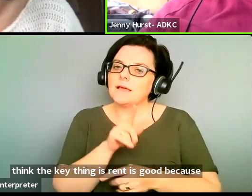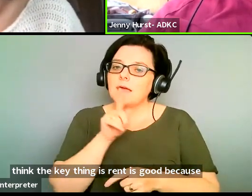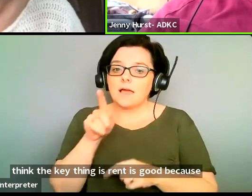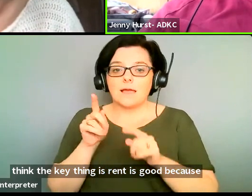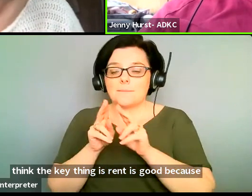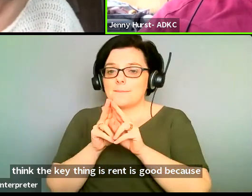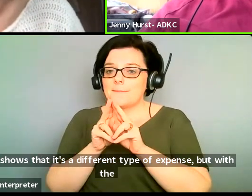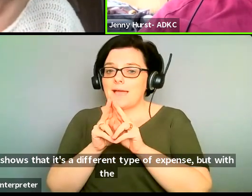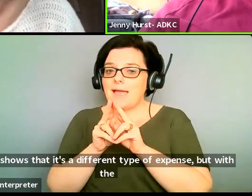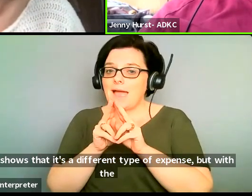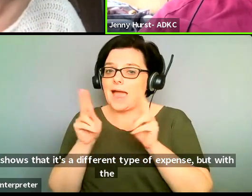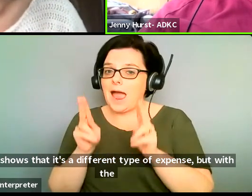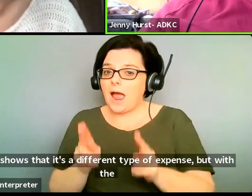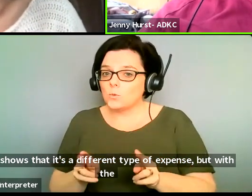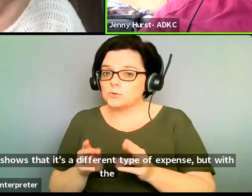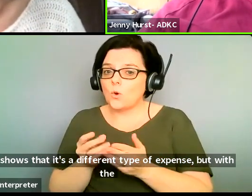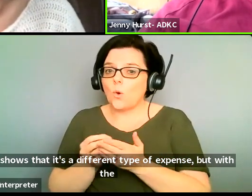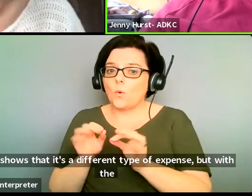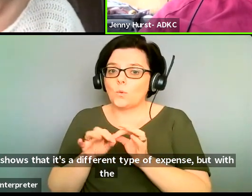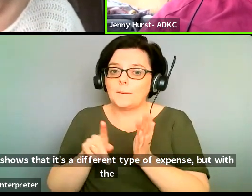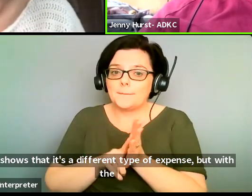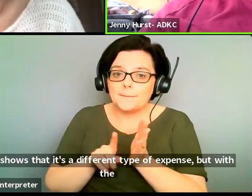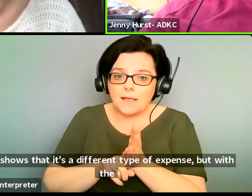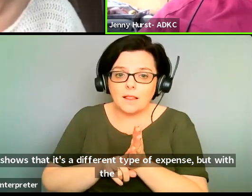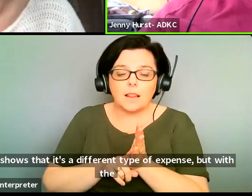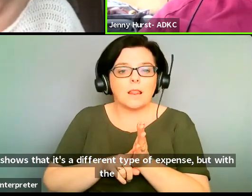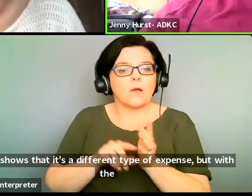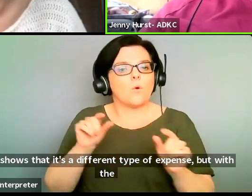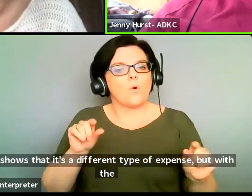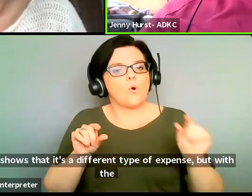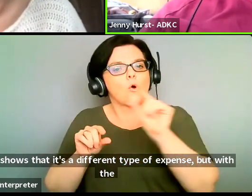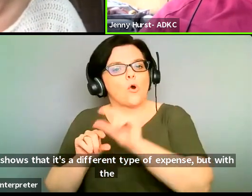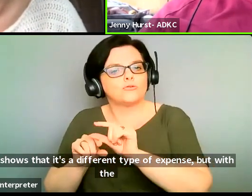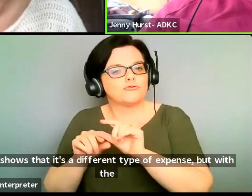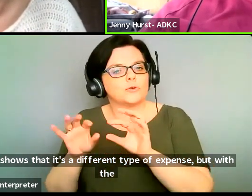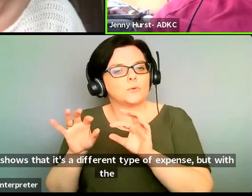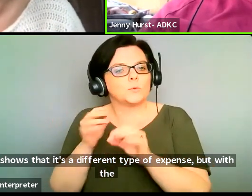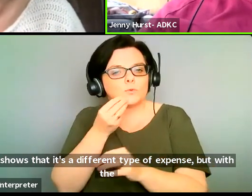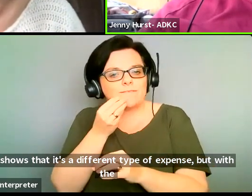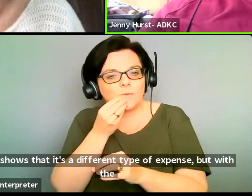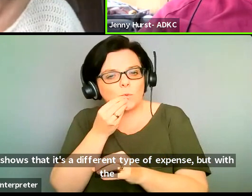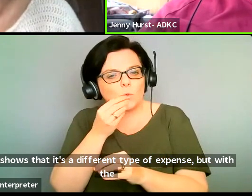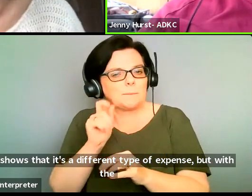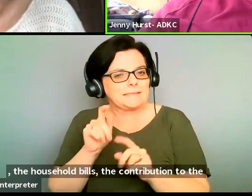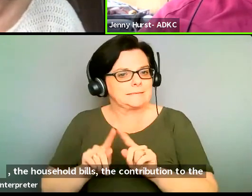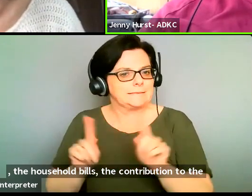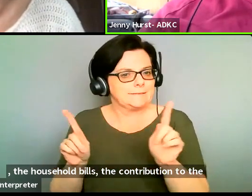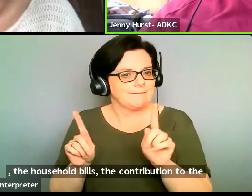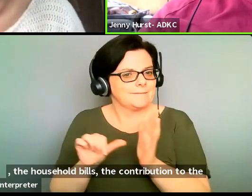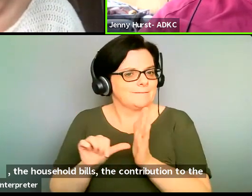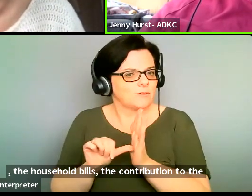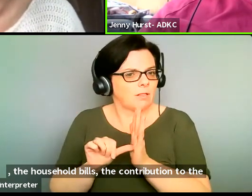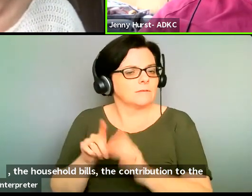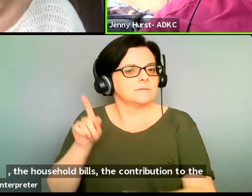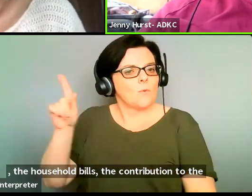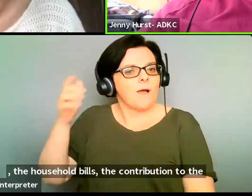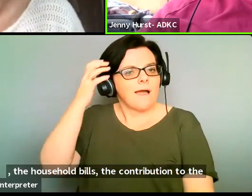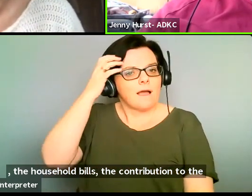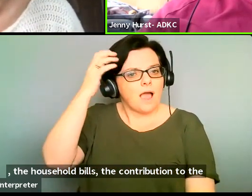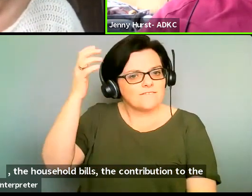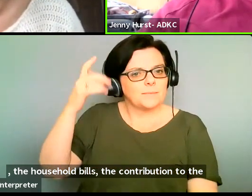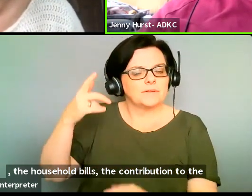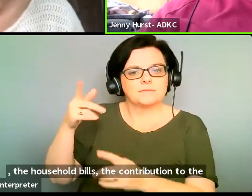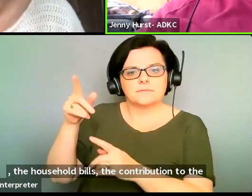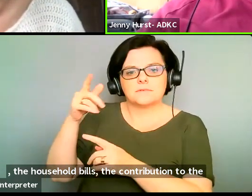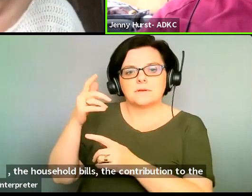bills, the contribution to the food, that's more difficult, because the council or the government already